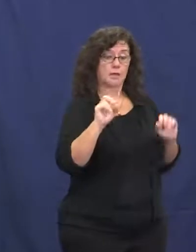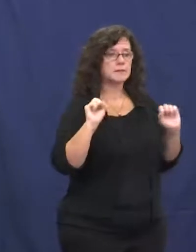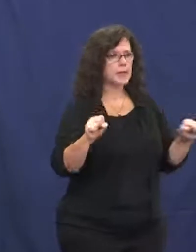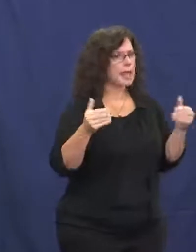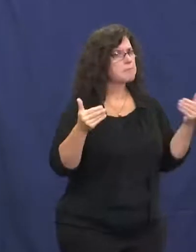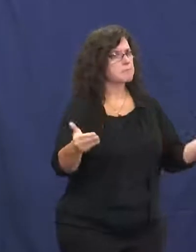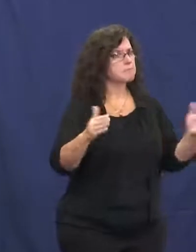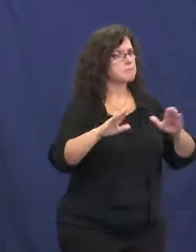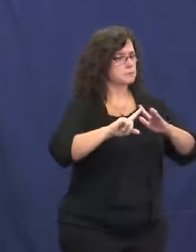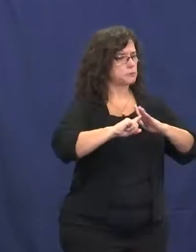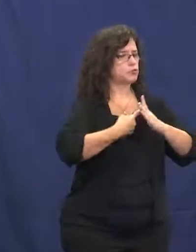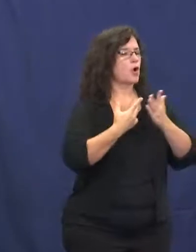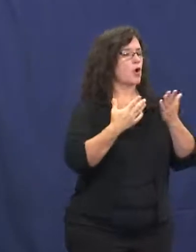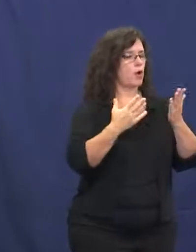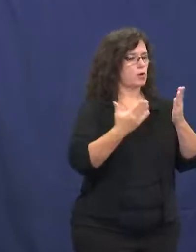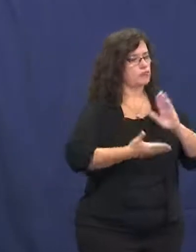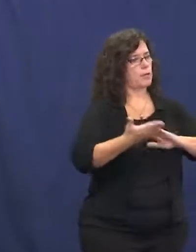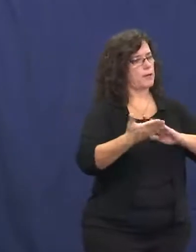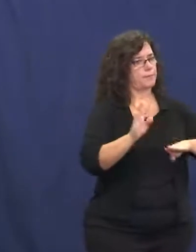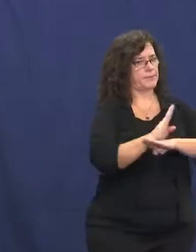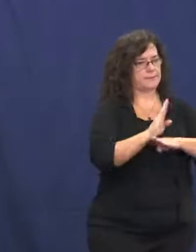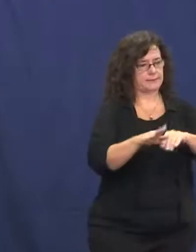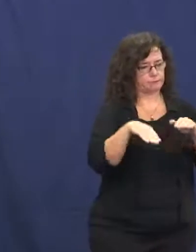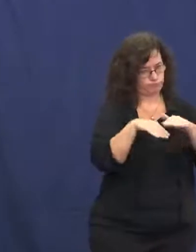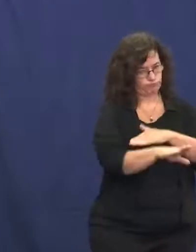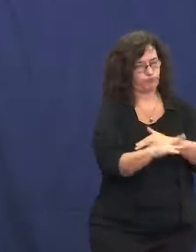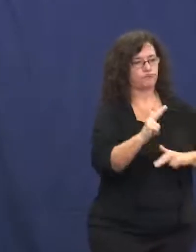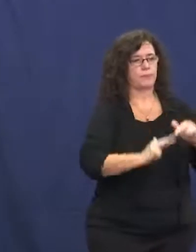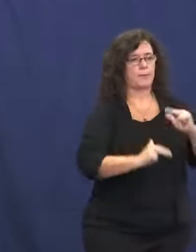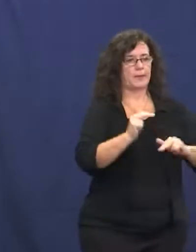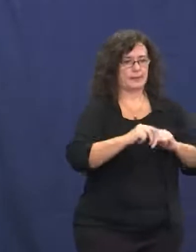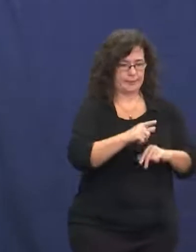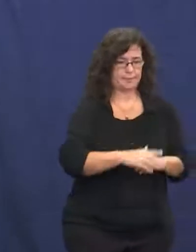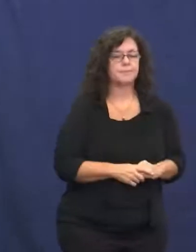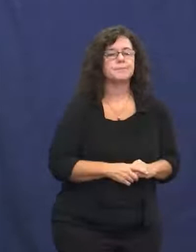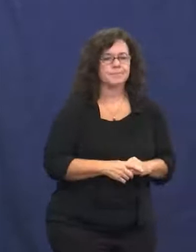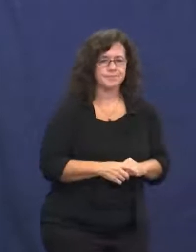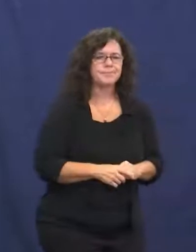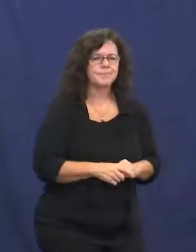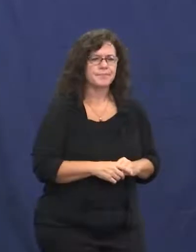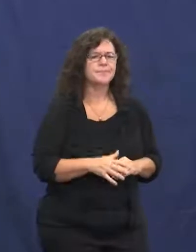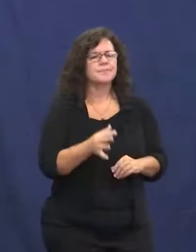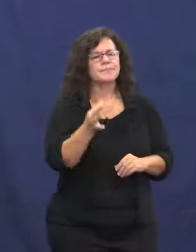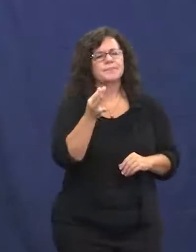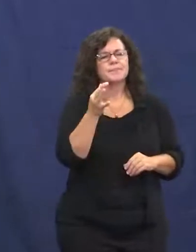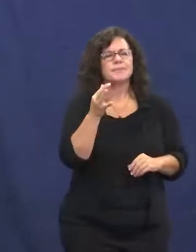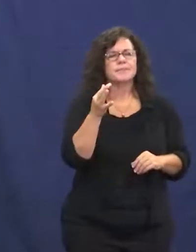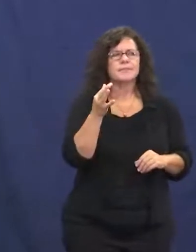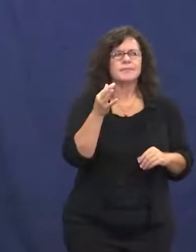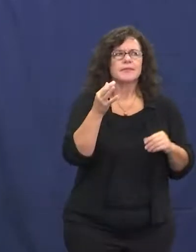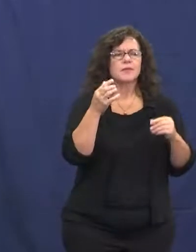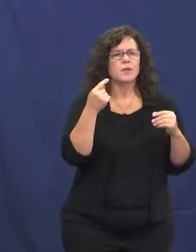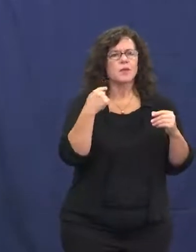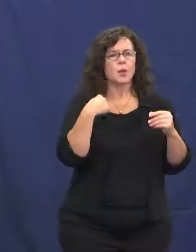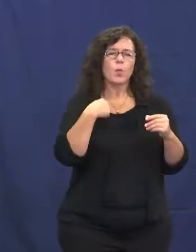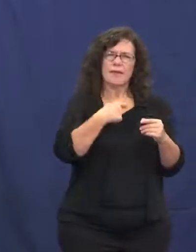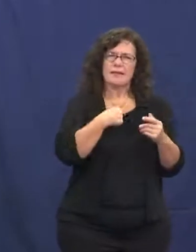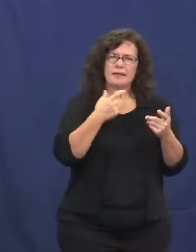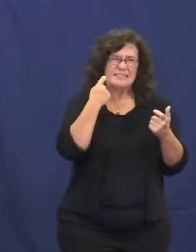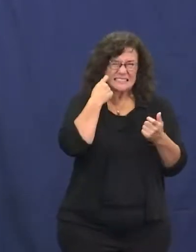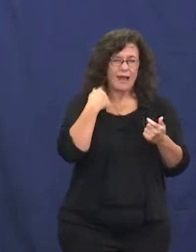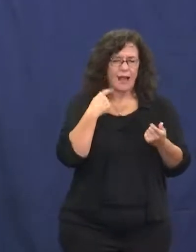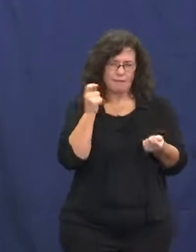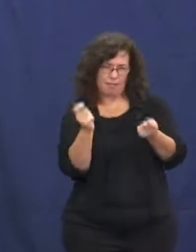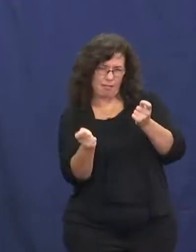many changes that have happened recently. And there's lots of reasons why we're going to be making changes as we go forward on a regular